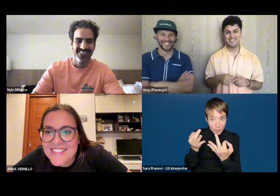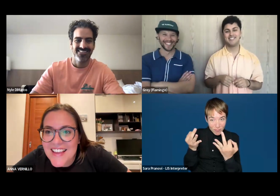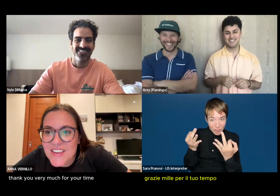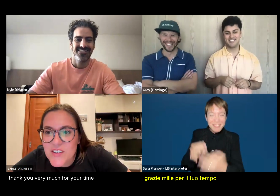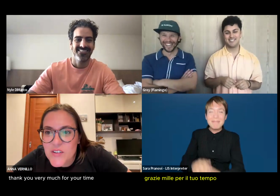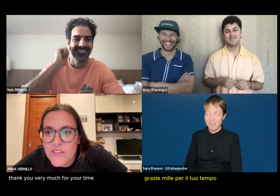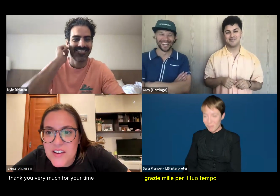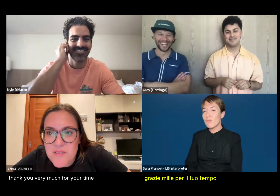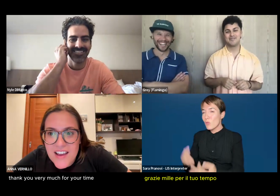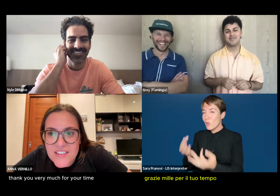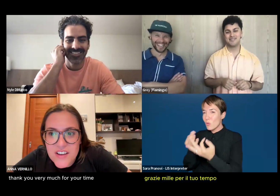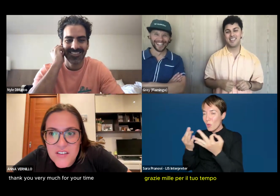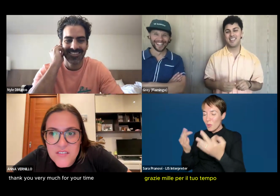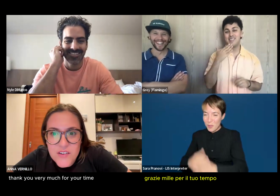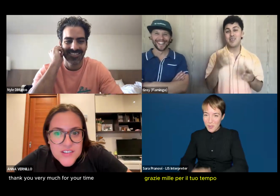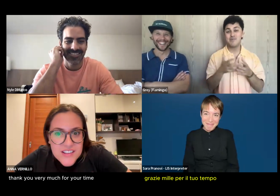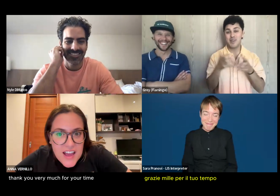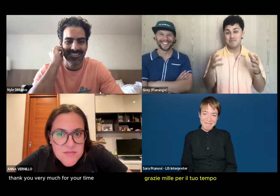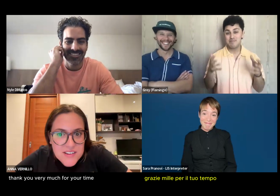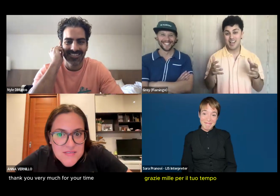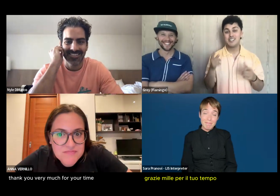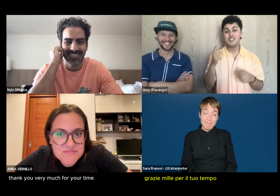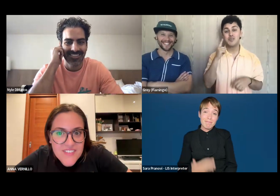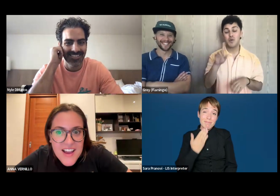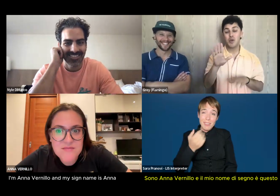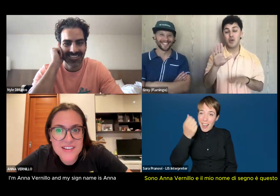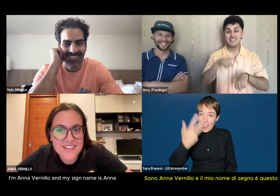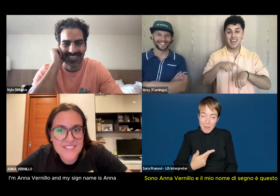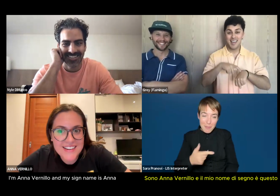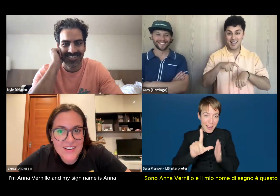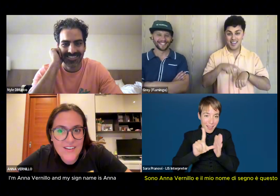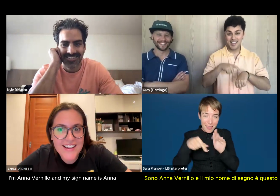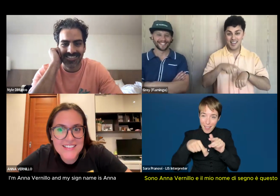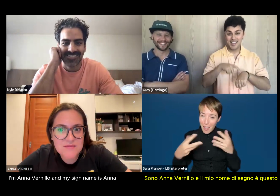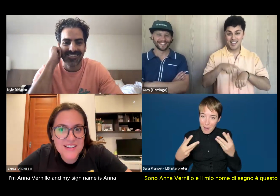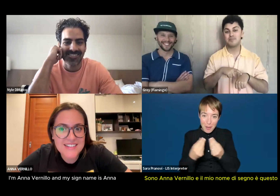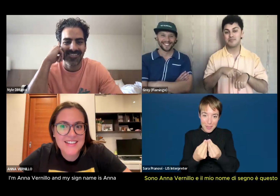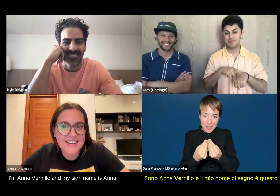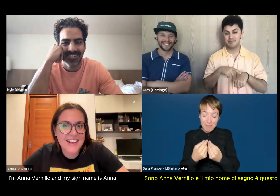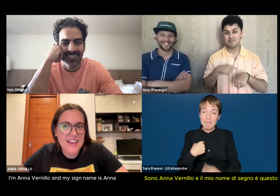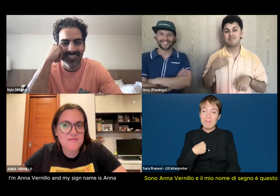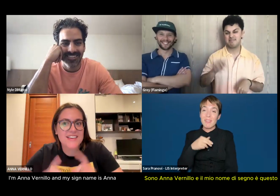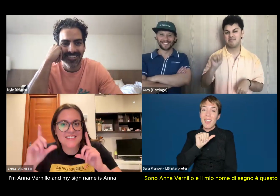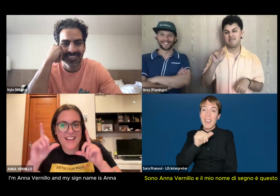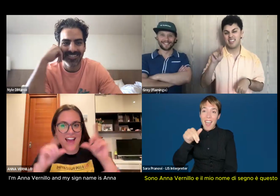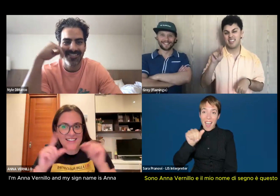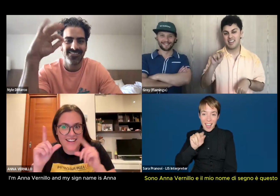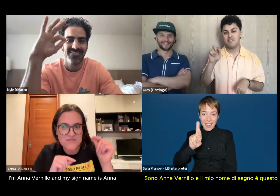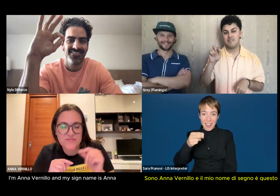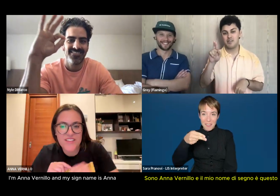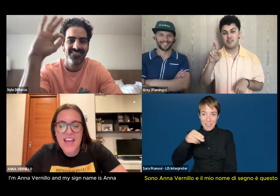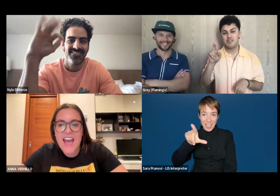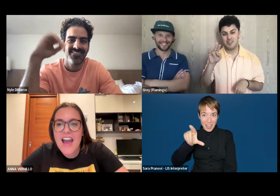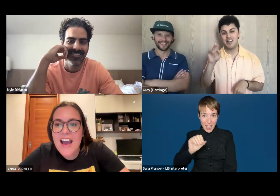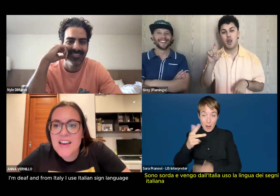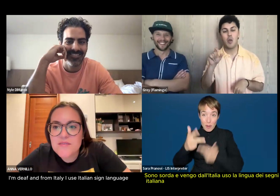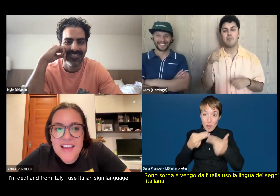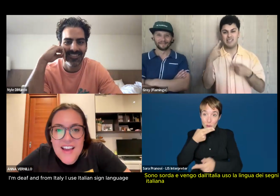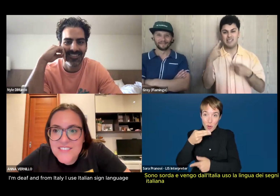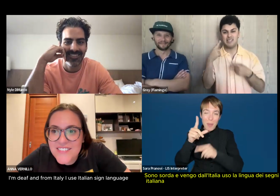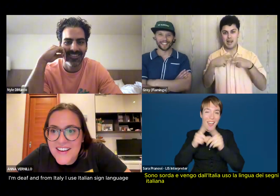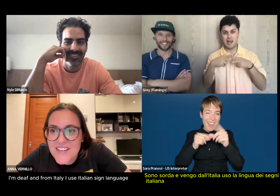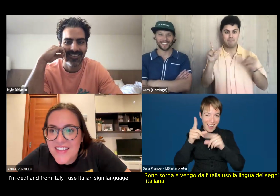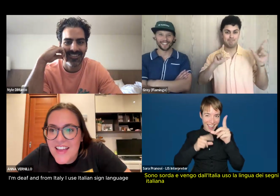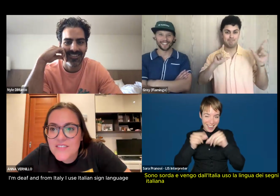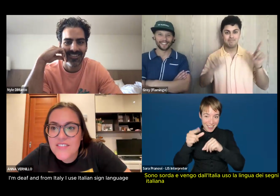Correct. Thank you very much for your time. I'm Anna Vernillo and my sign name is Anna.